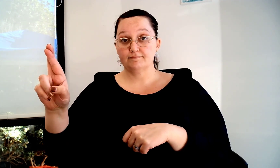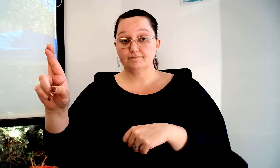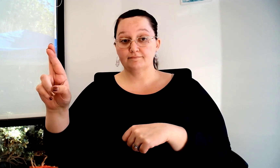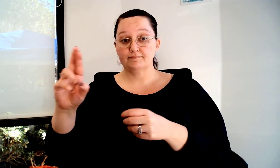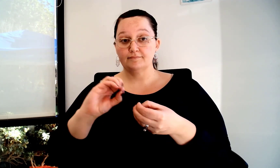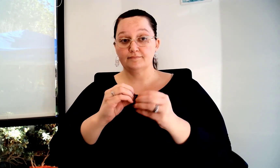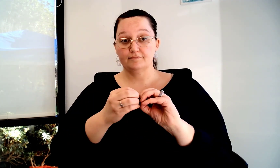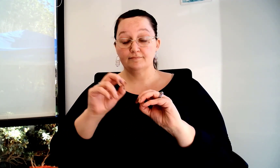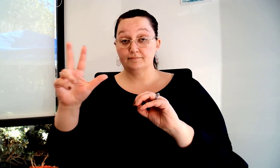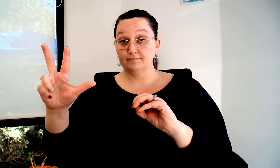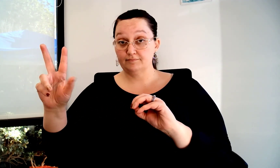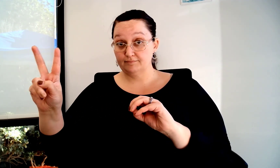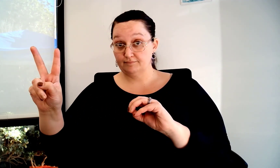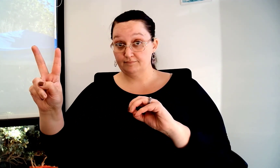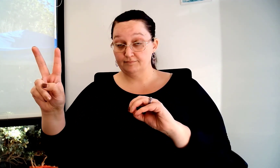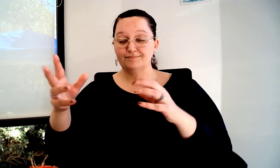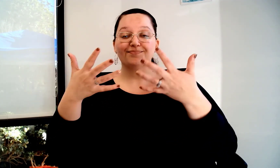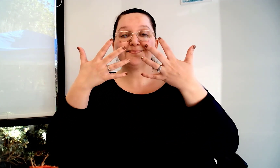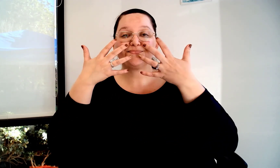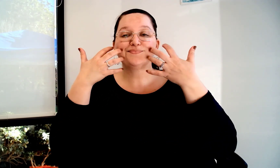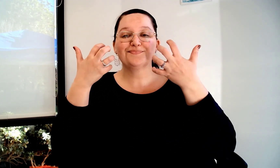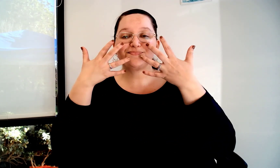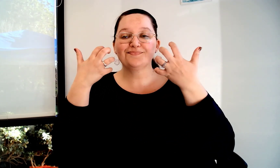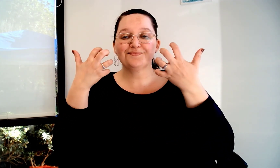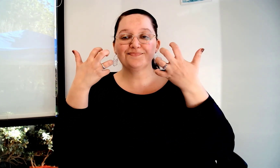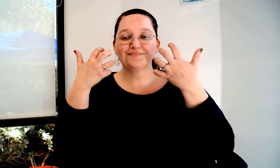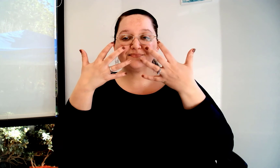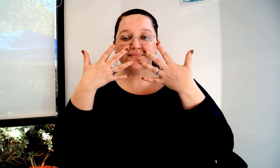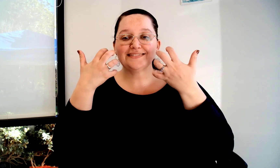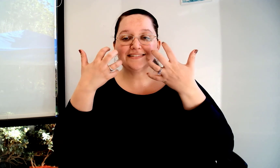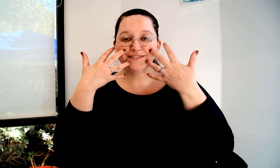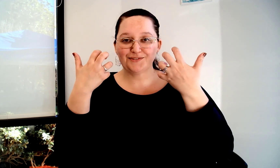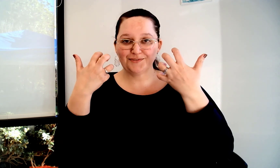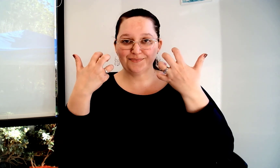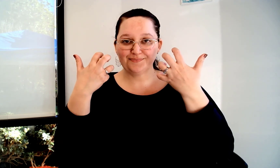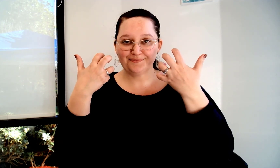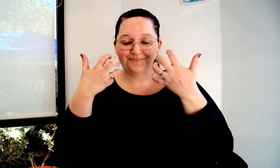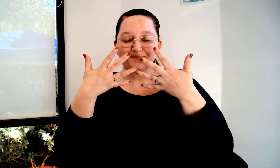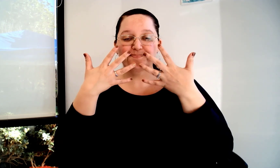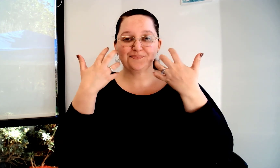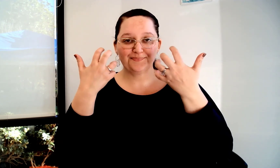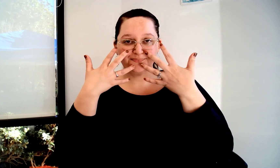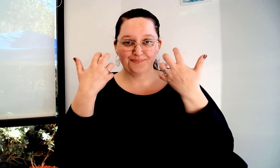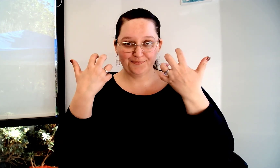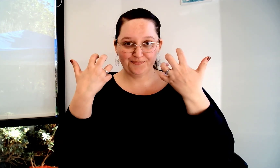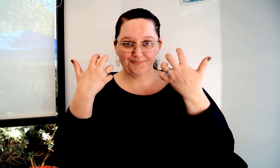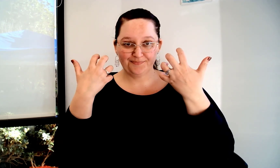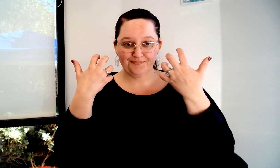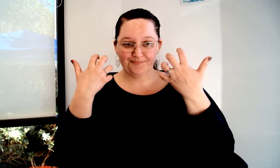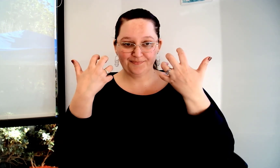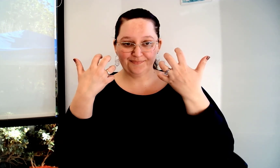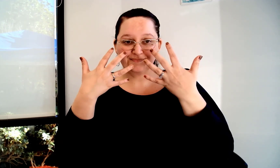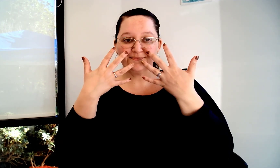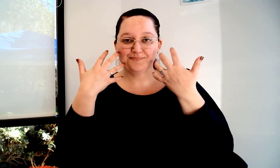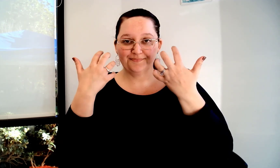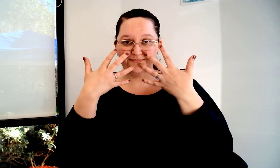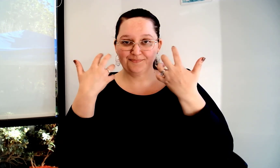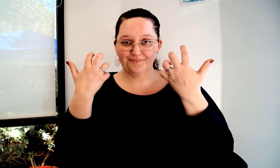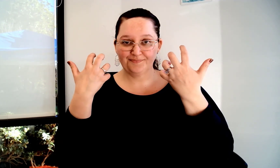Tiger, number 32, 5s to bent 5s on your cheeks. Tiger. This